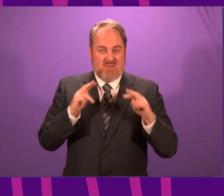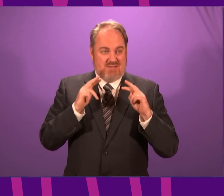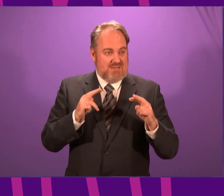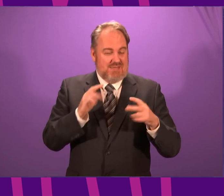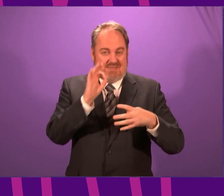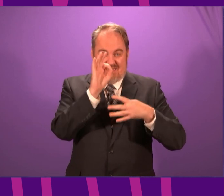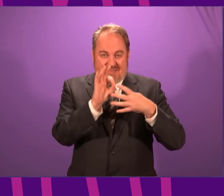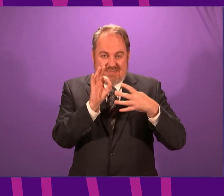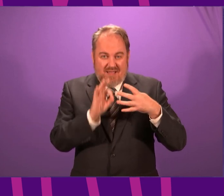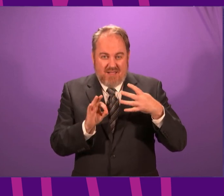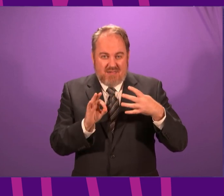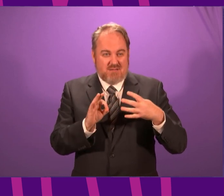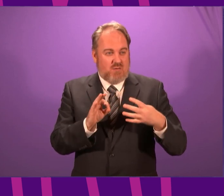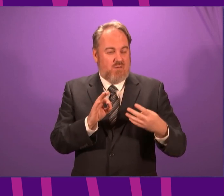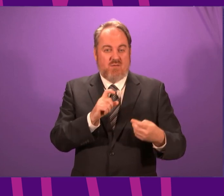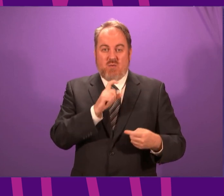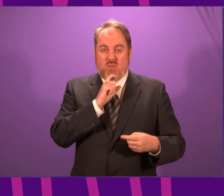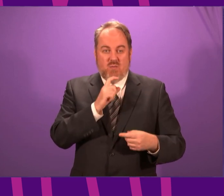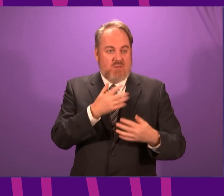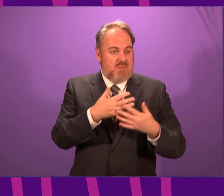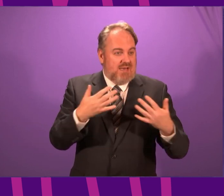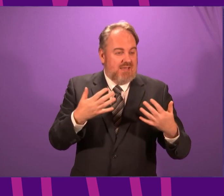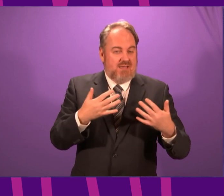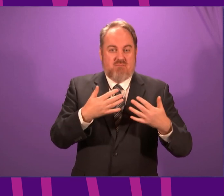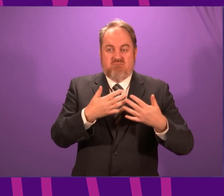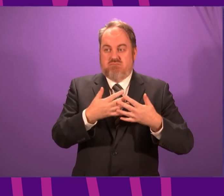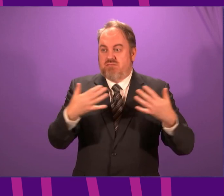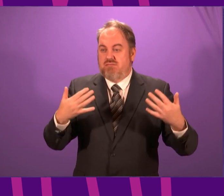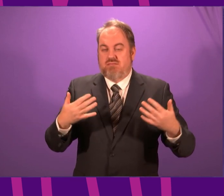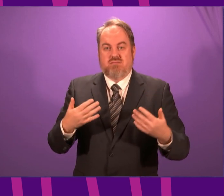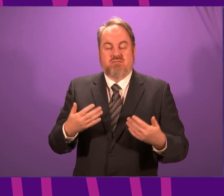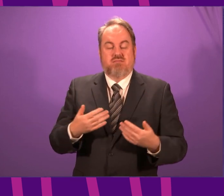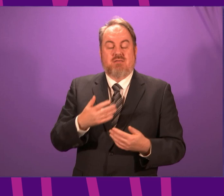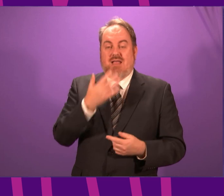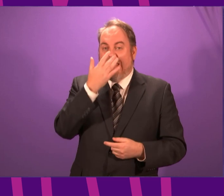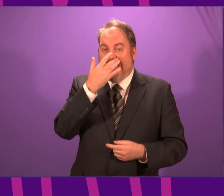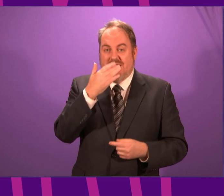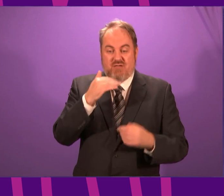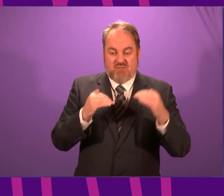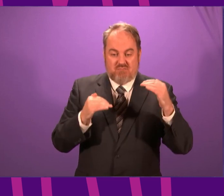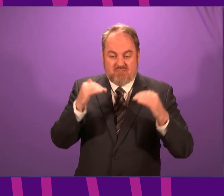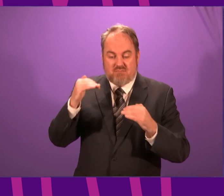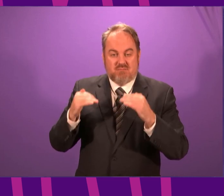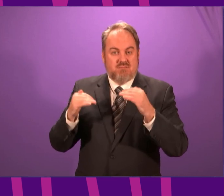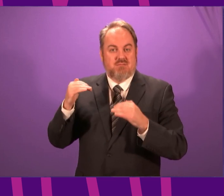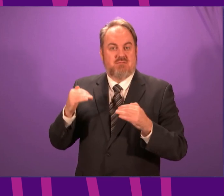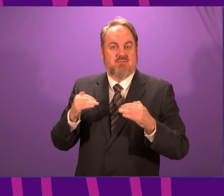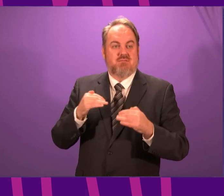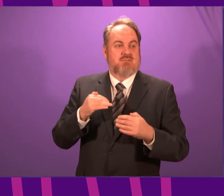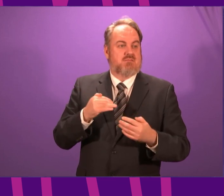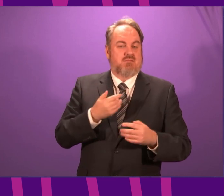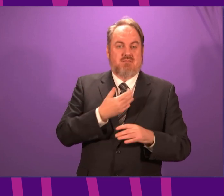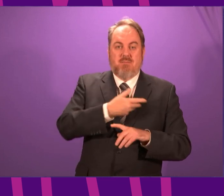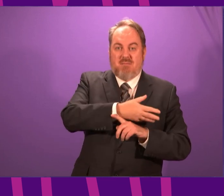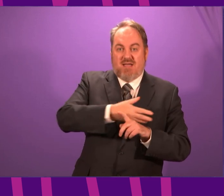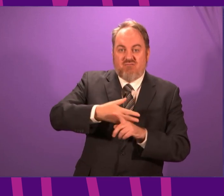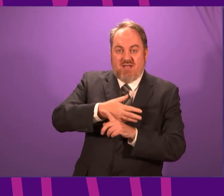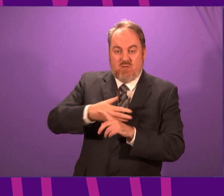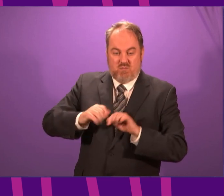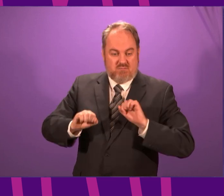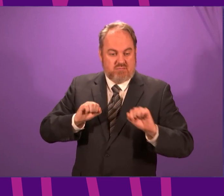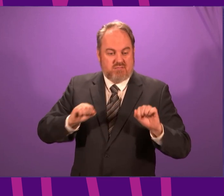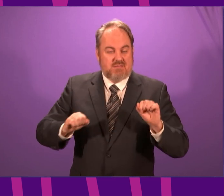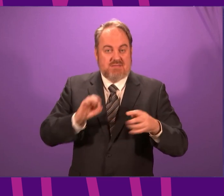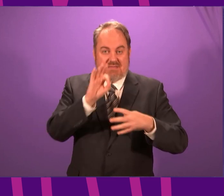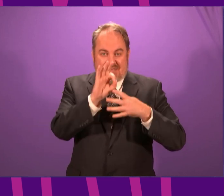of cases to a very local level. The demographic breakdown, the age breakdown is available as well. So we try